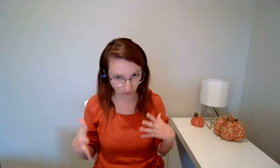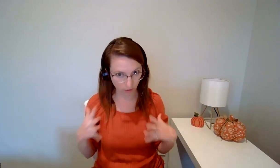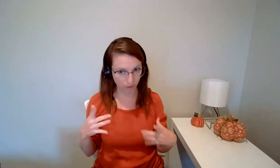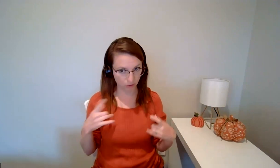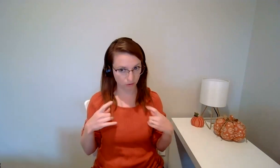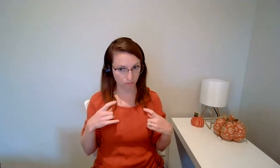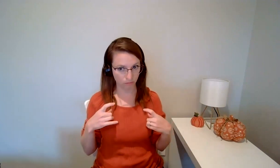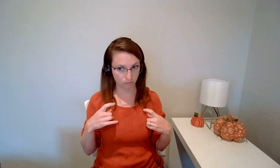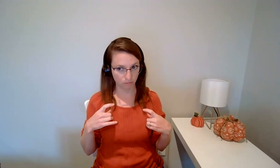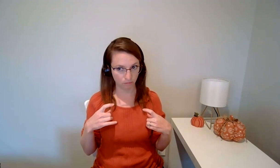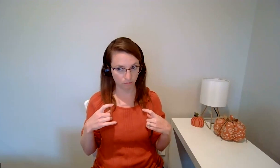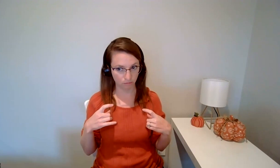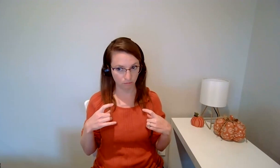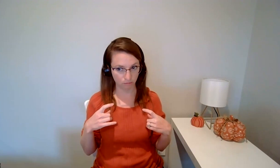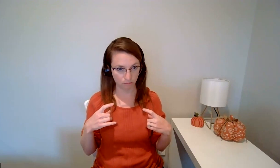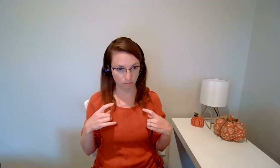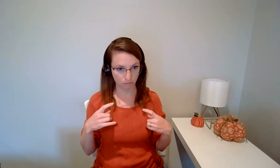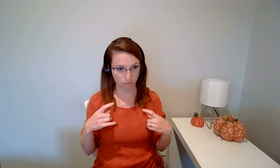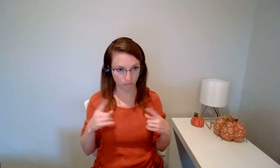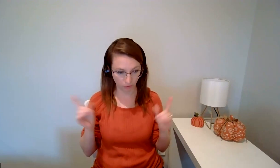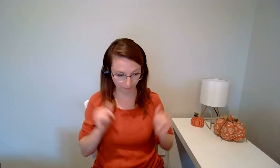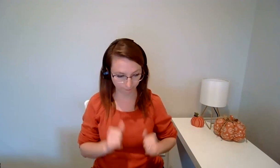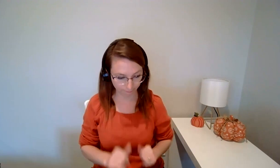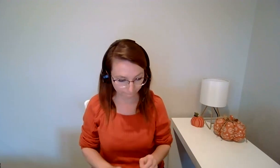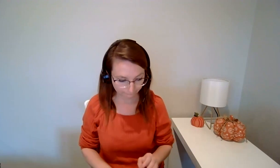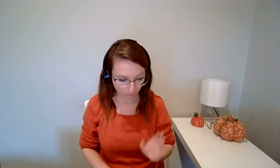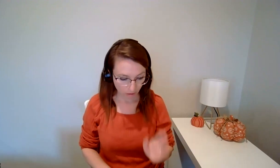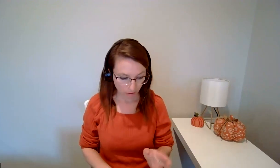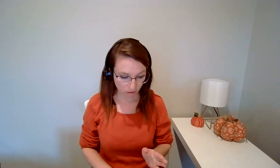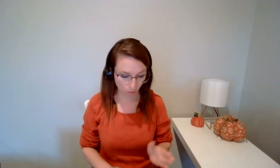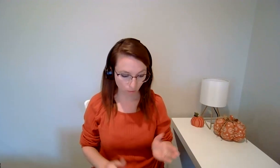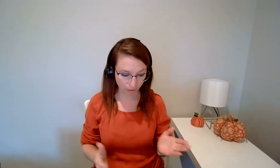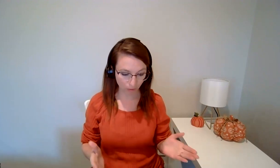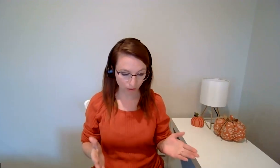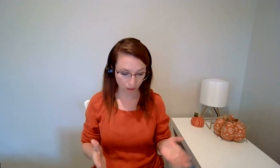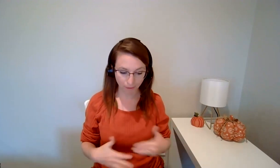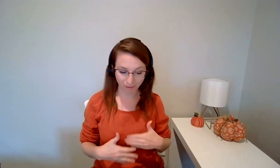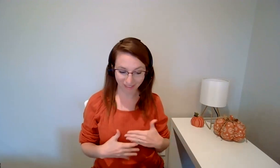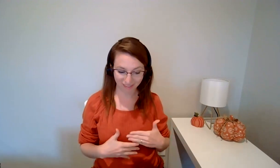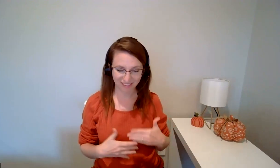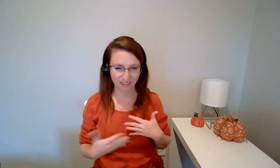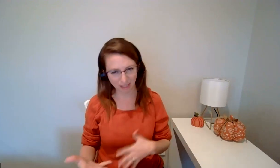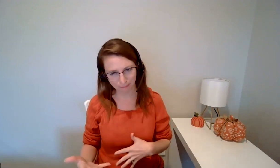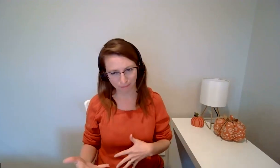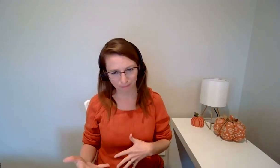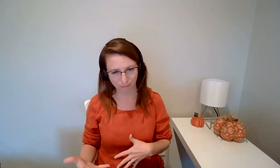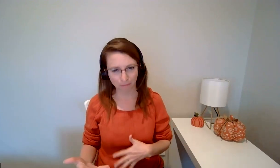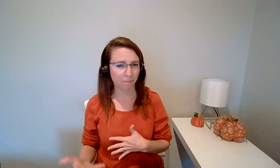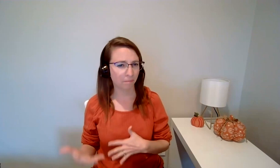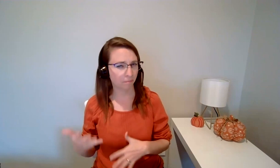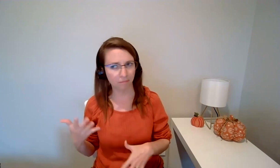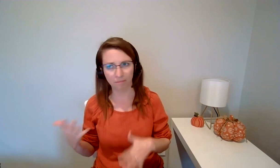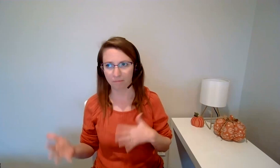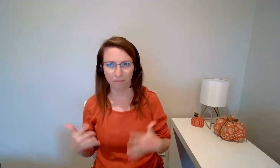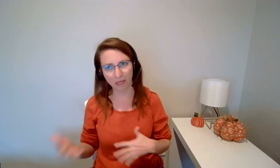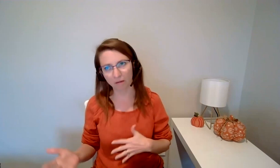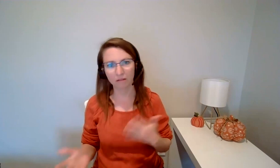any question? Okay. So if you want to talk about like step parents or